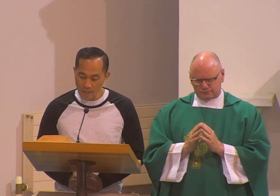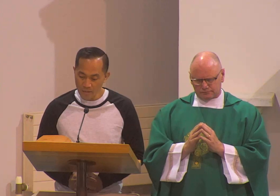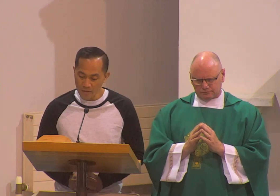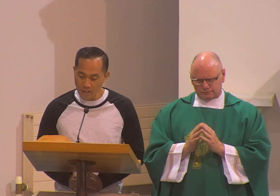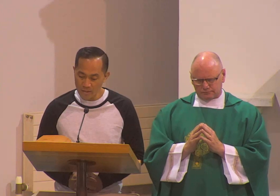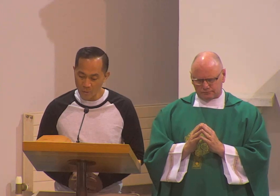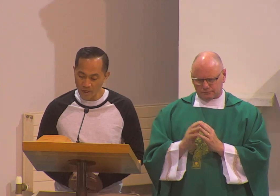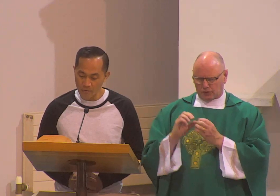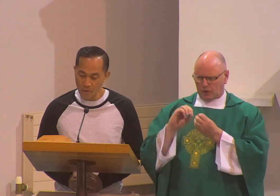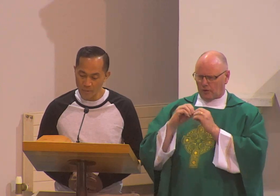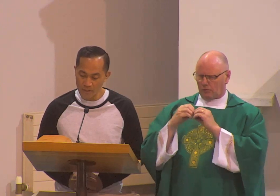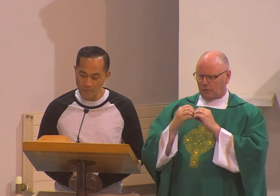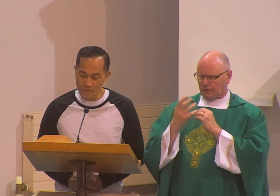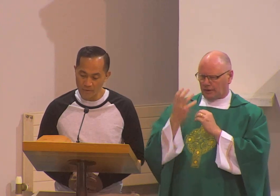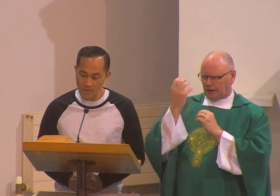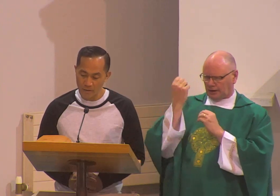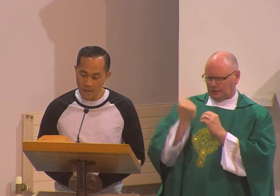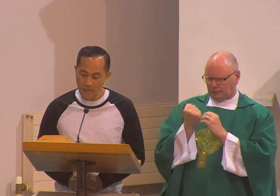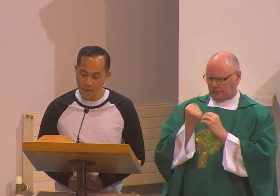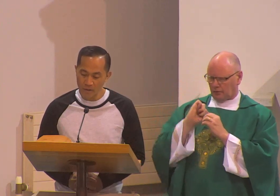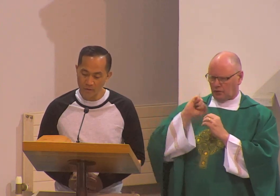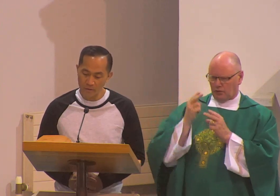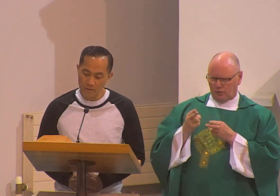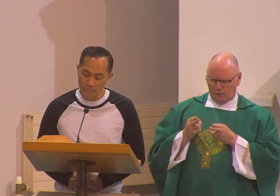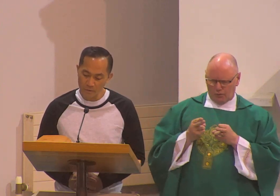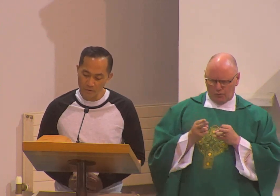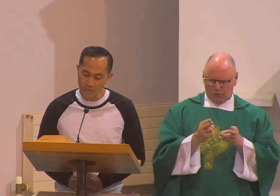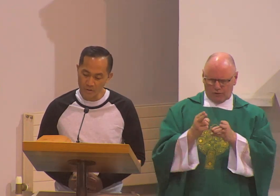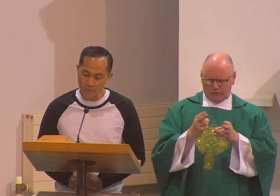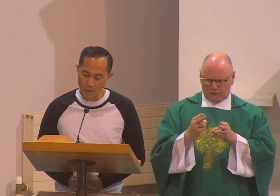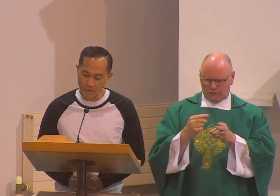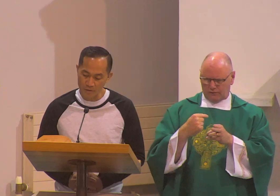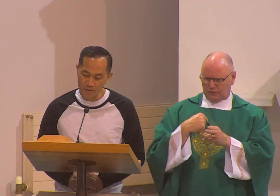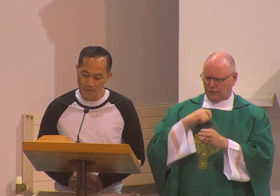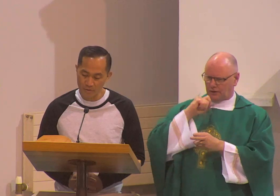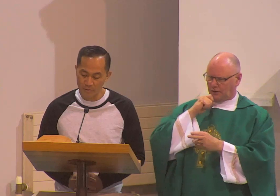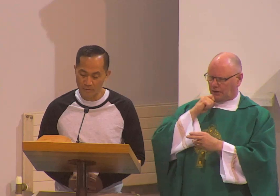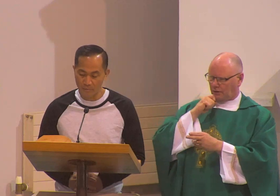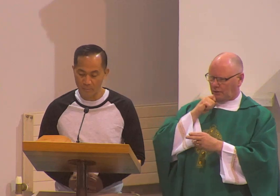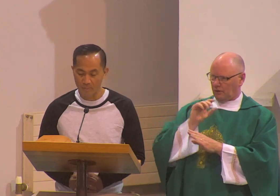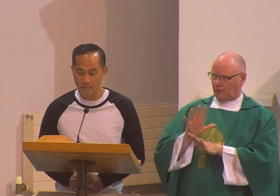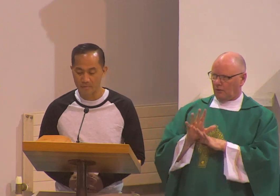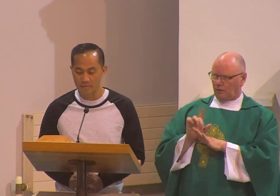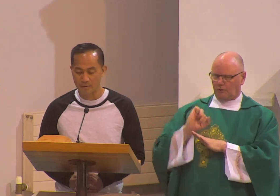Make me grasp the way of your precepts, and I will muse on your wonders.